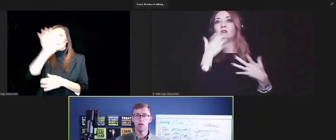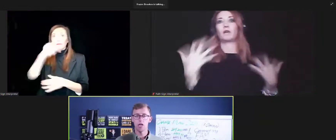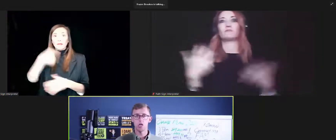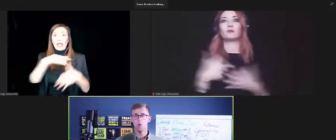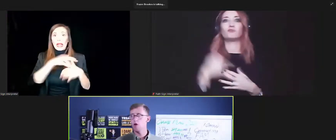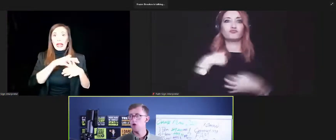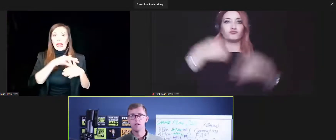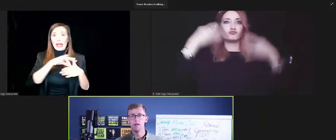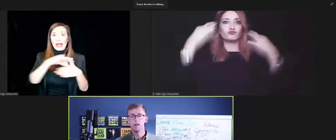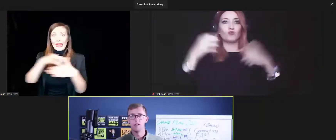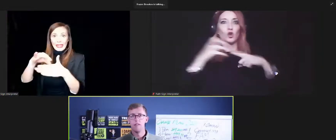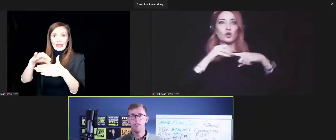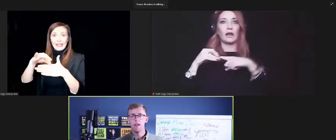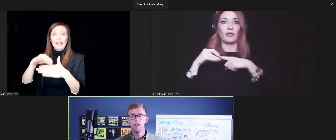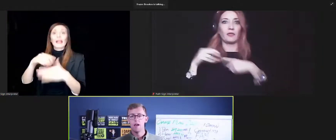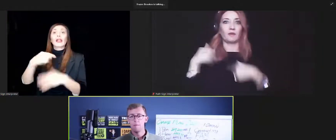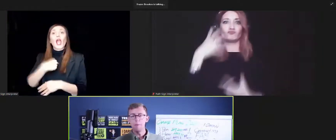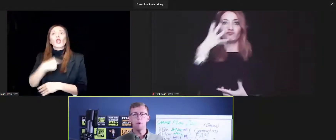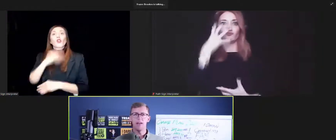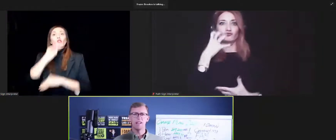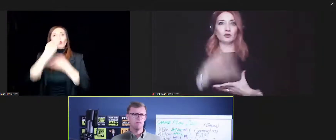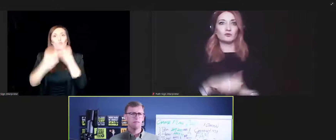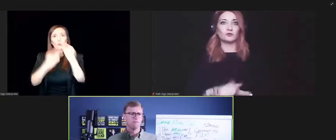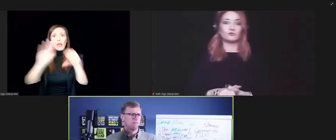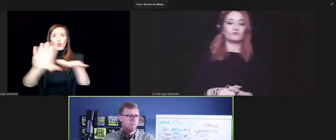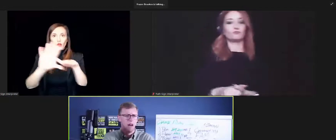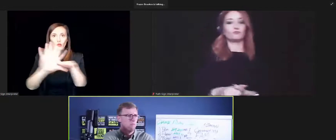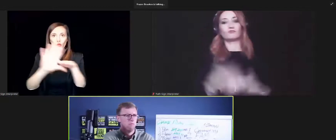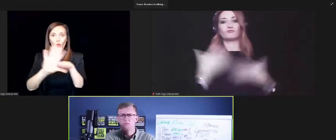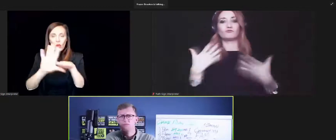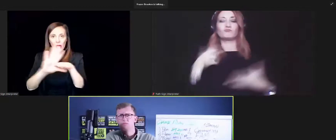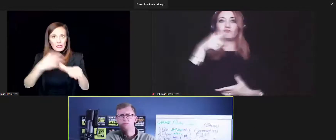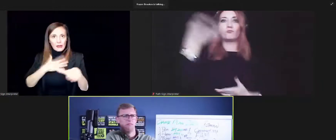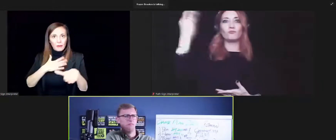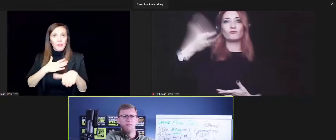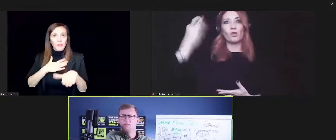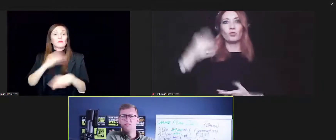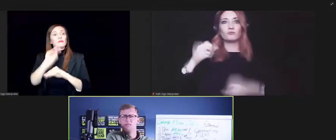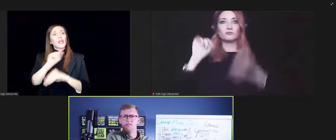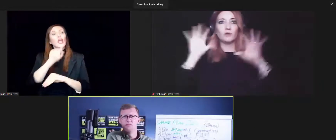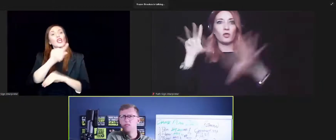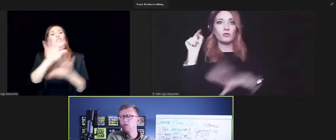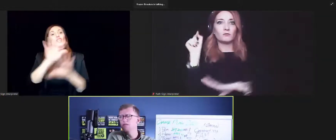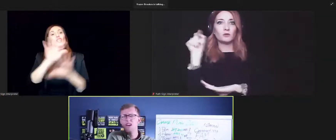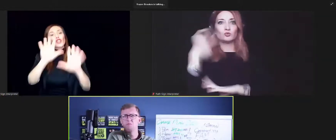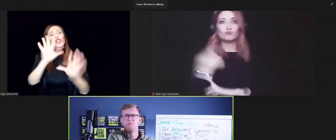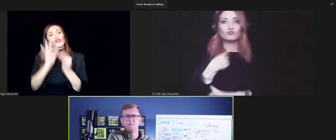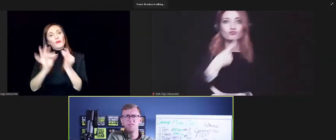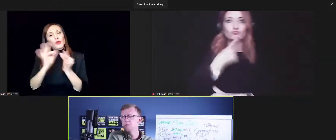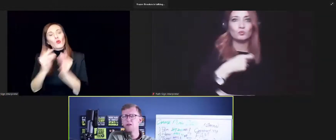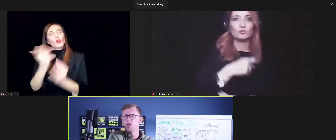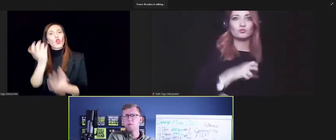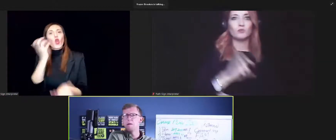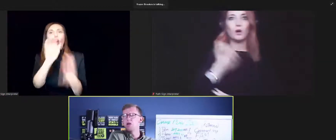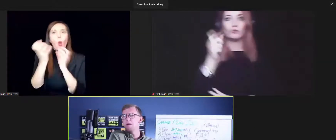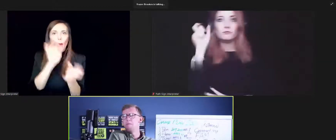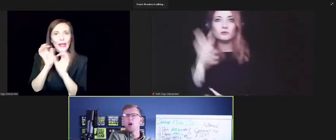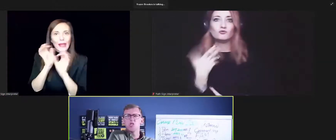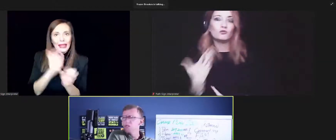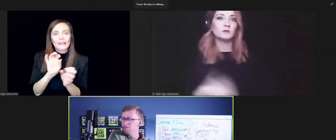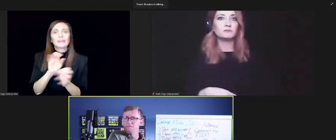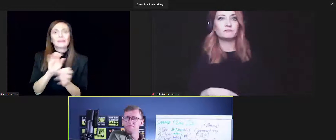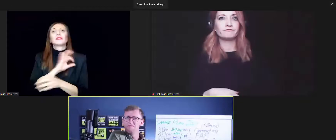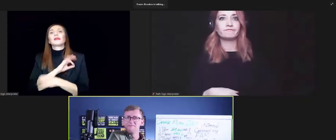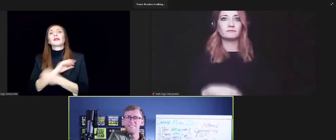10 minutes ask the question. People think, no, you're not my